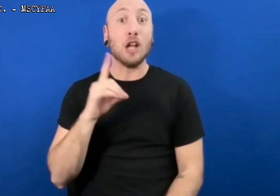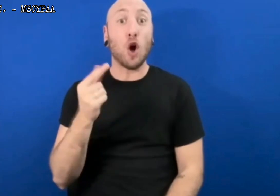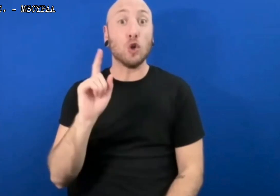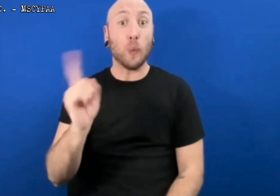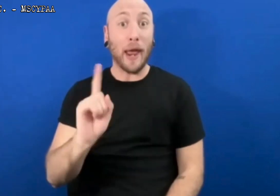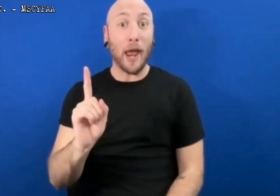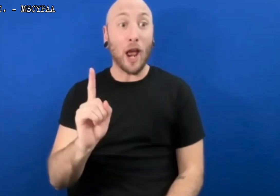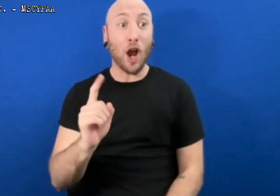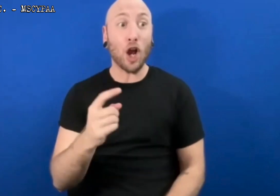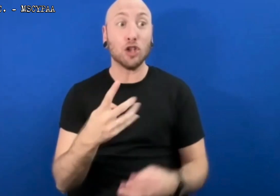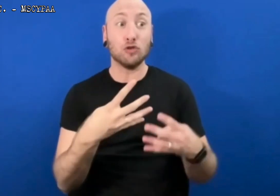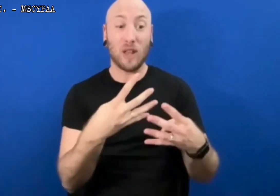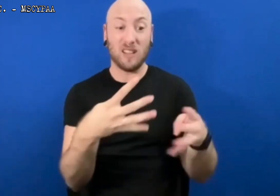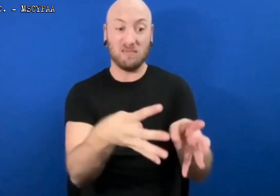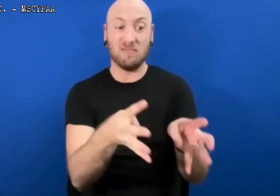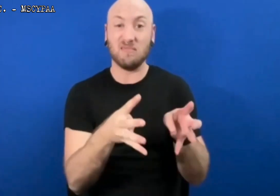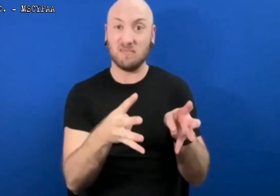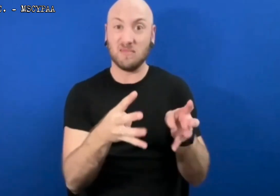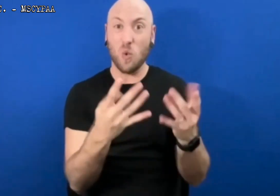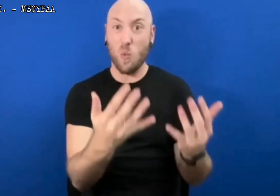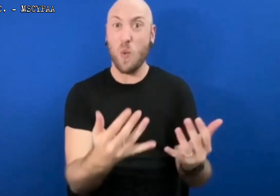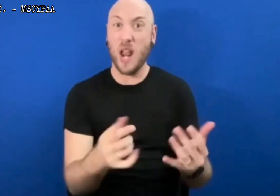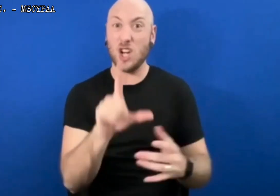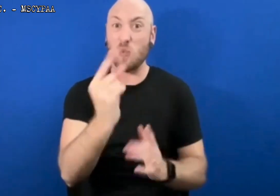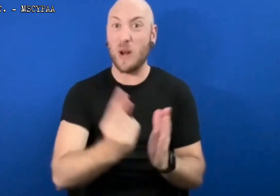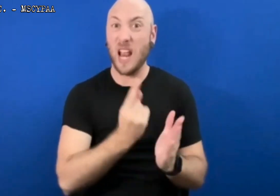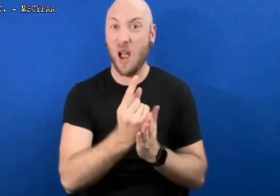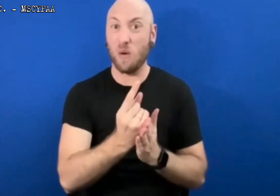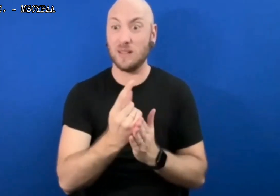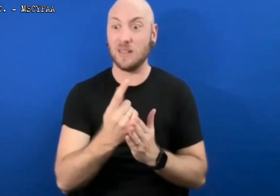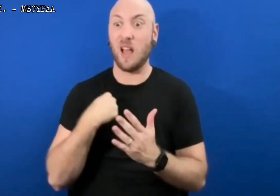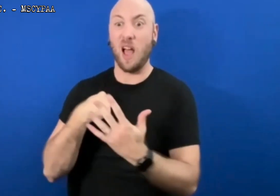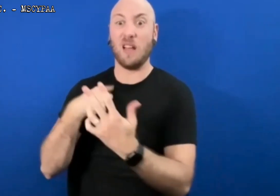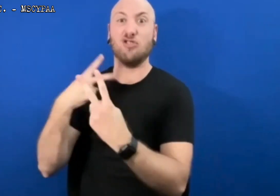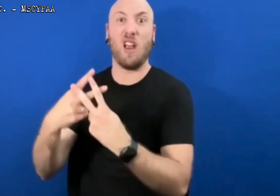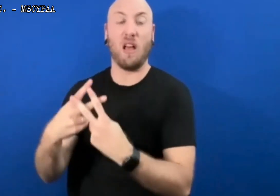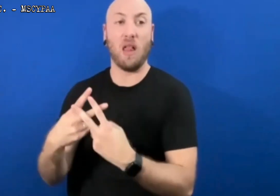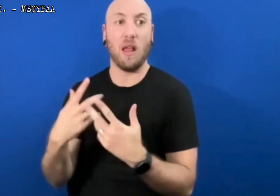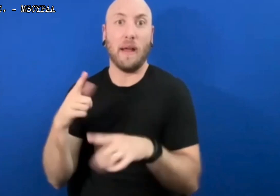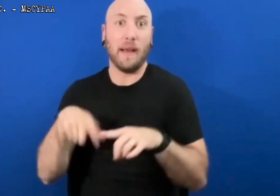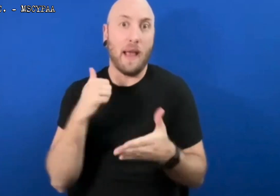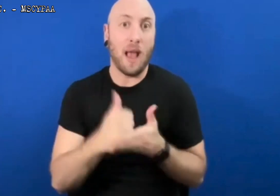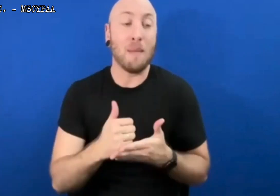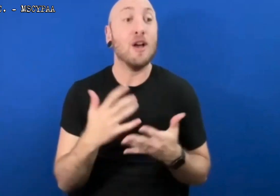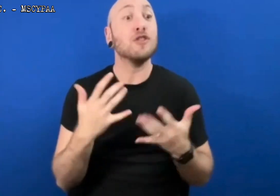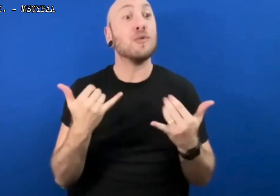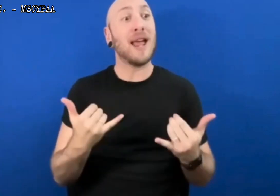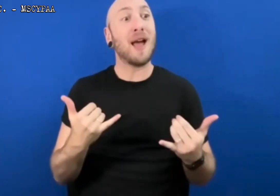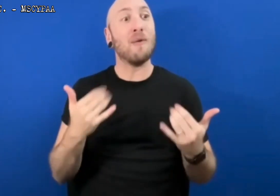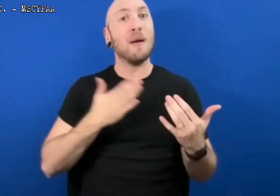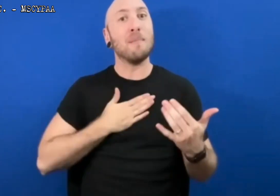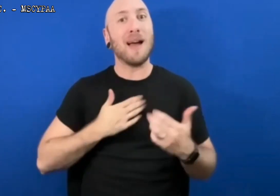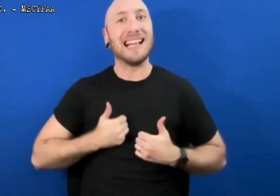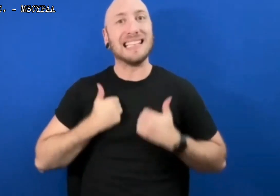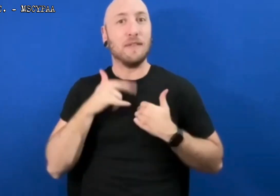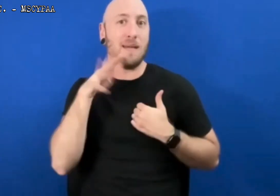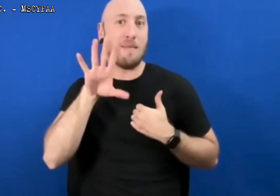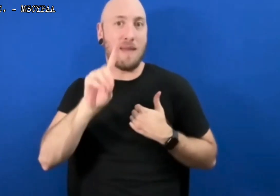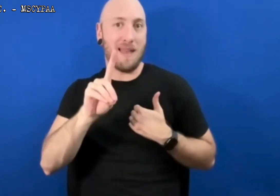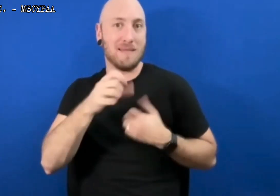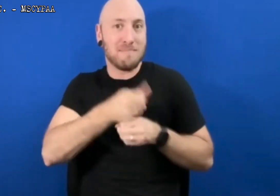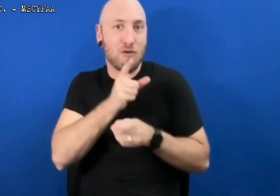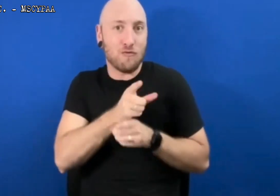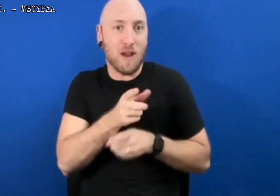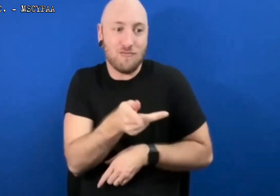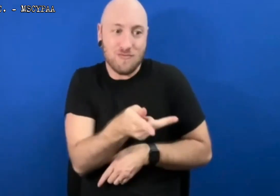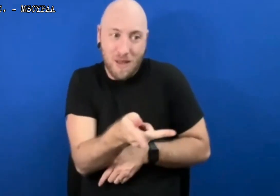while I was in jail. And like, the way I make that up to them, my living amends, is like to be the best dog mom that I can possibly be.